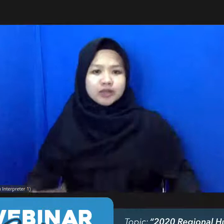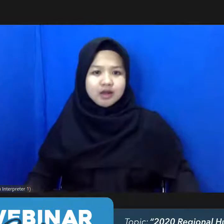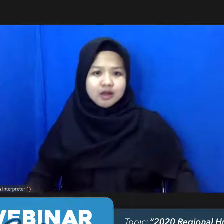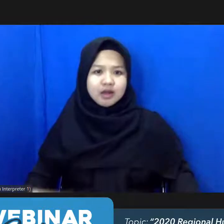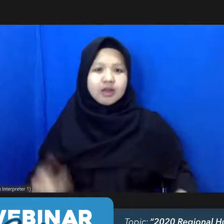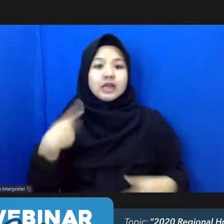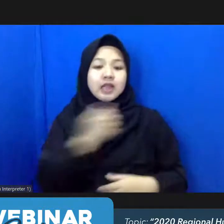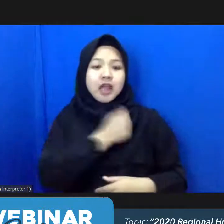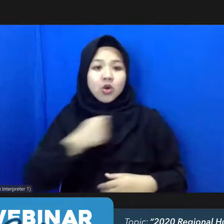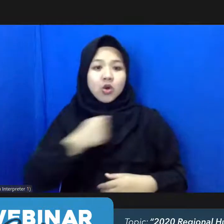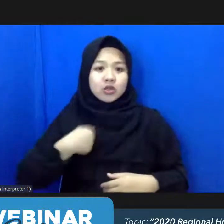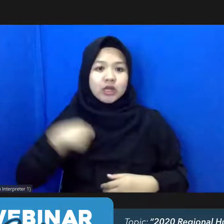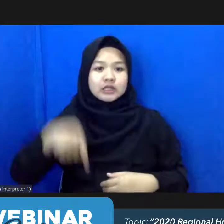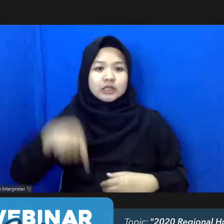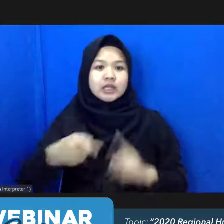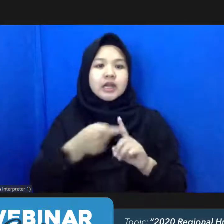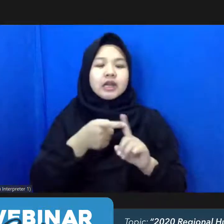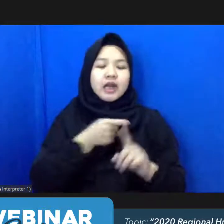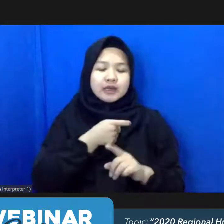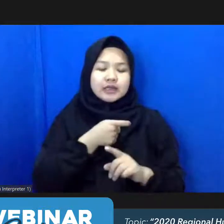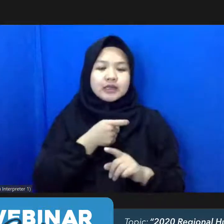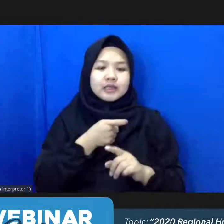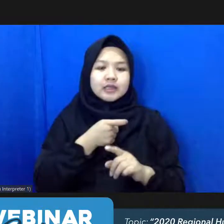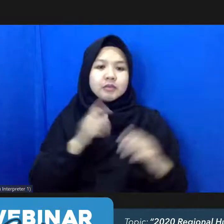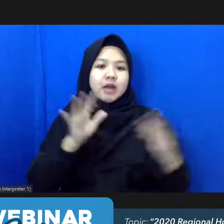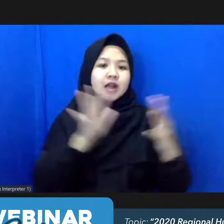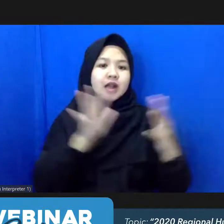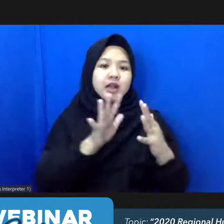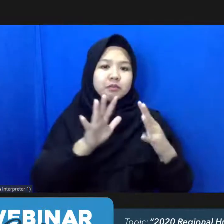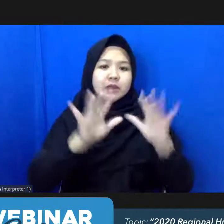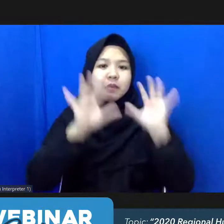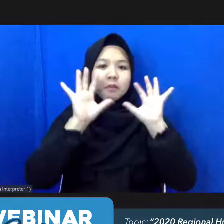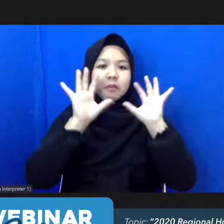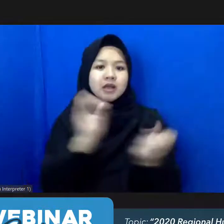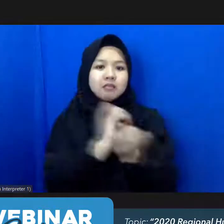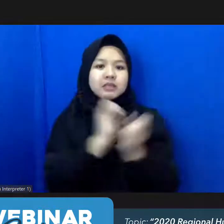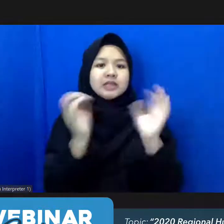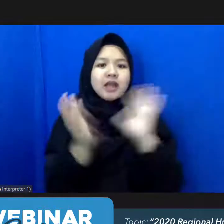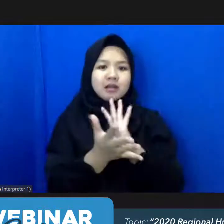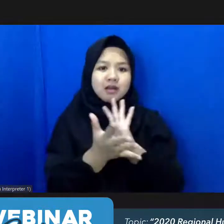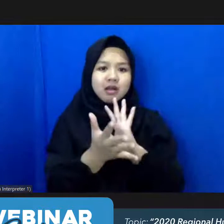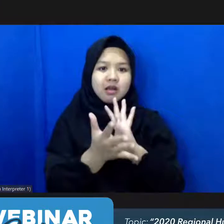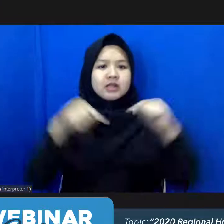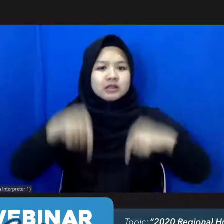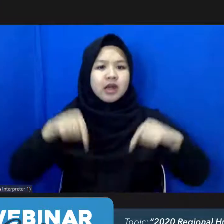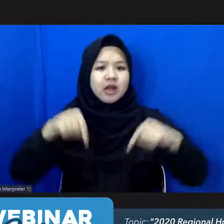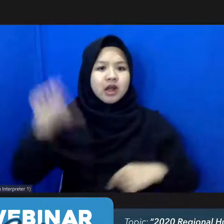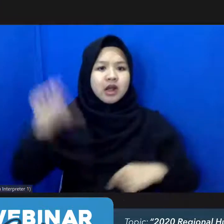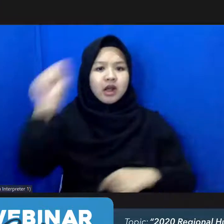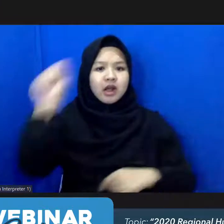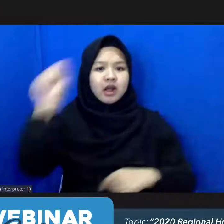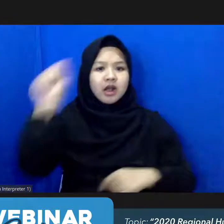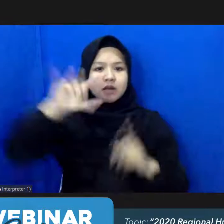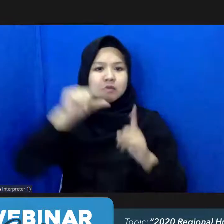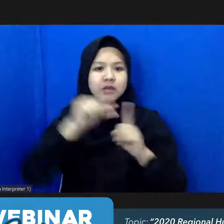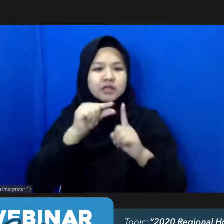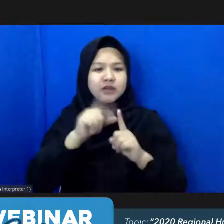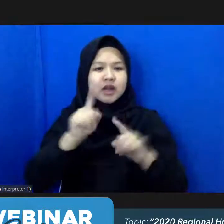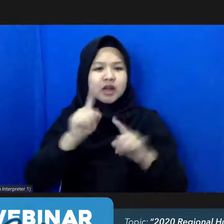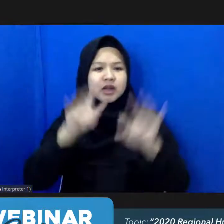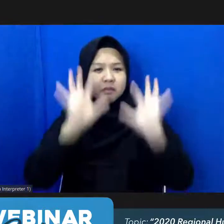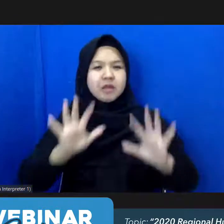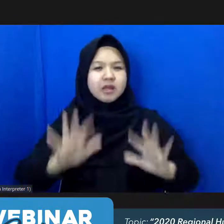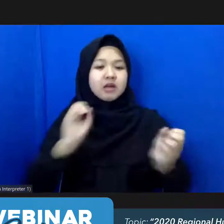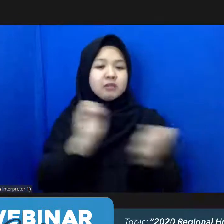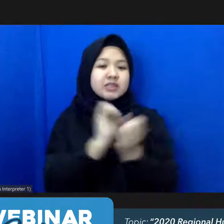about the multi-hazards that they face. And especially in this region of the Asia Pacific, one of the most disaster-prone regions in